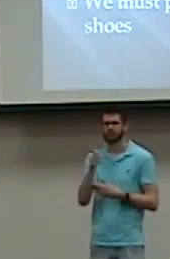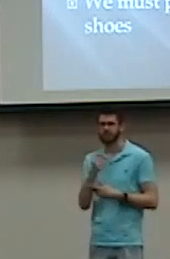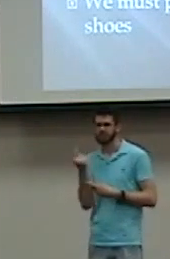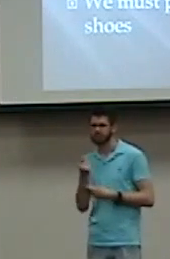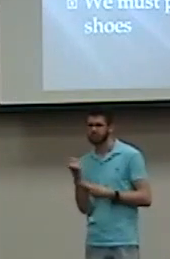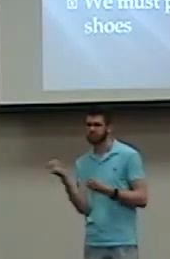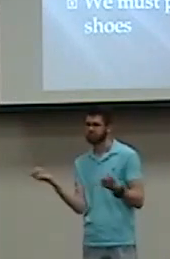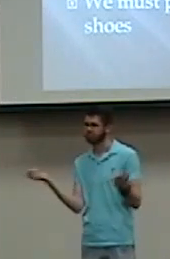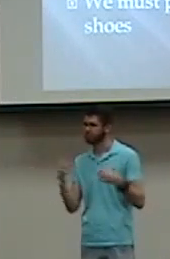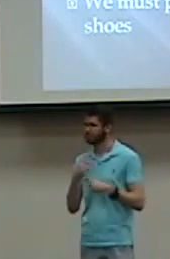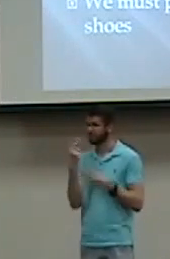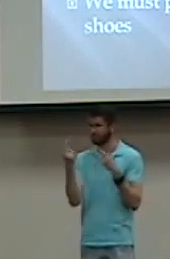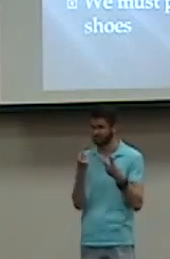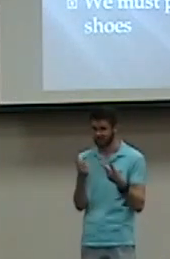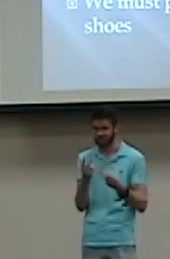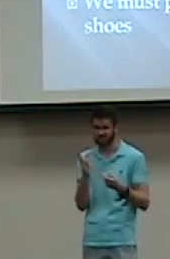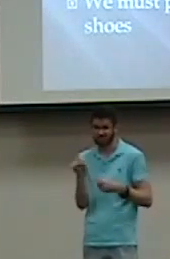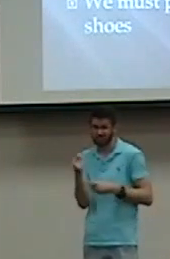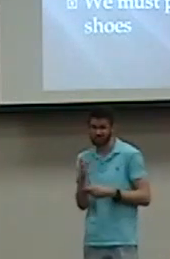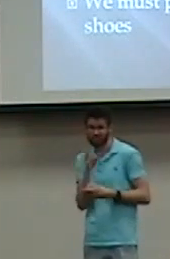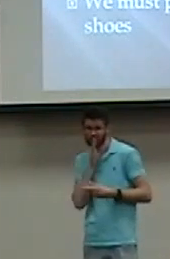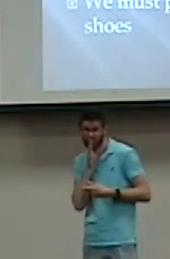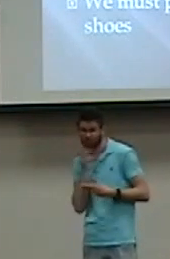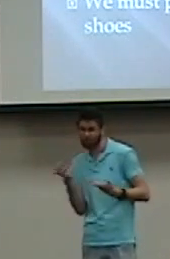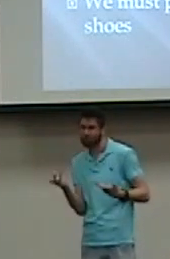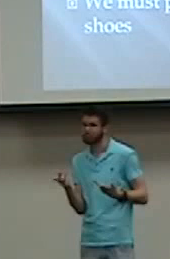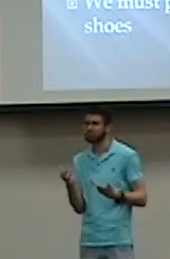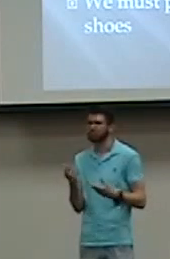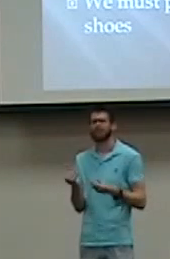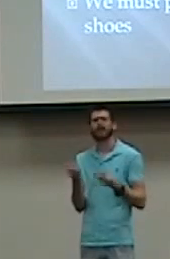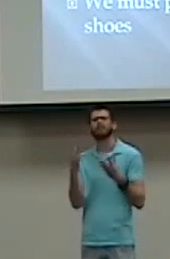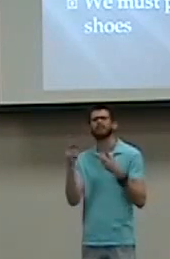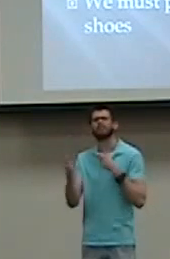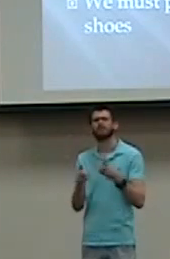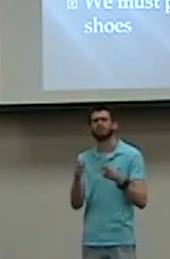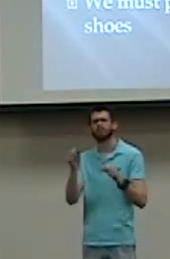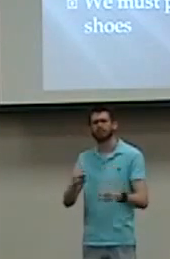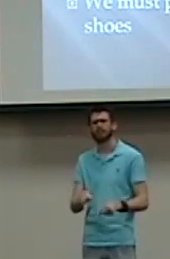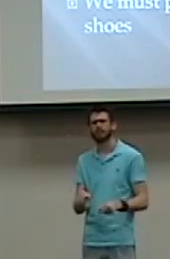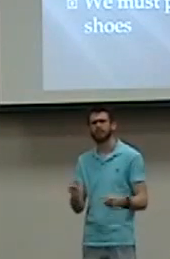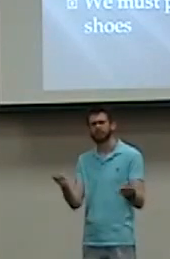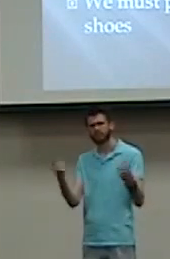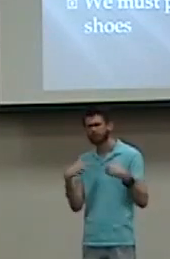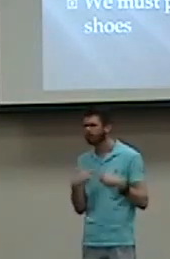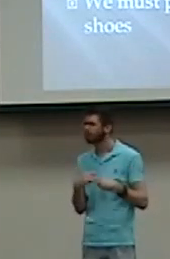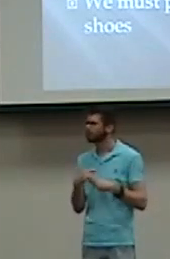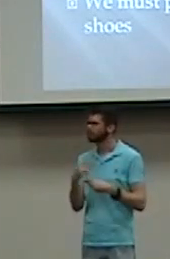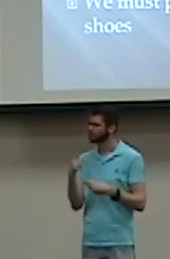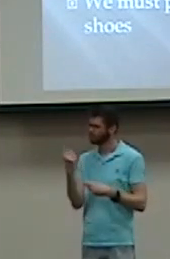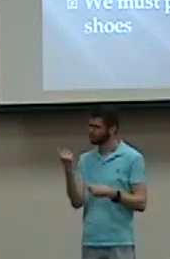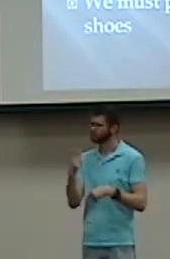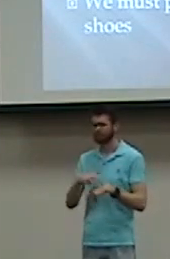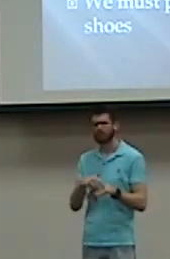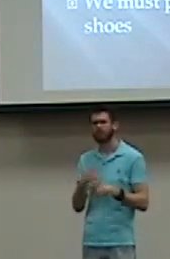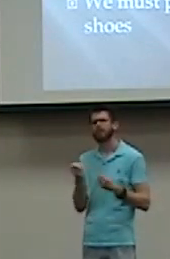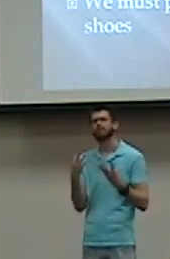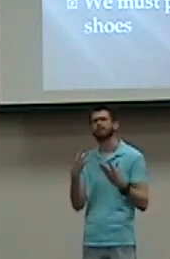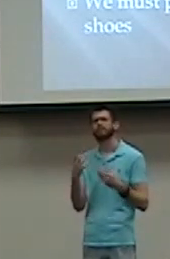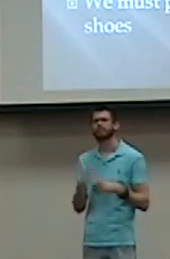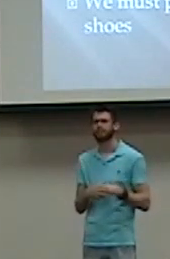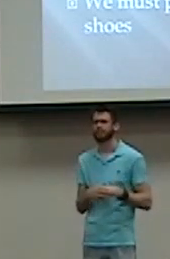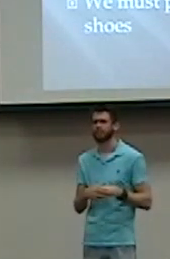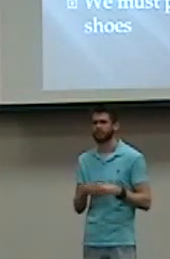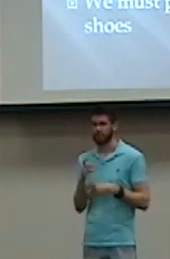you and talk with you? Well, how many people can come over at once? Do you